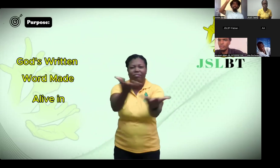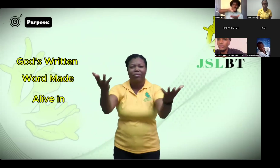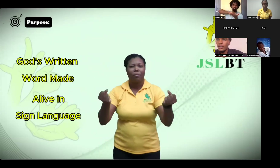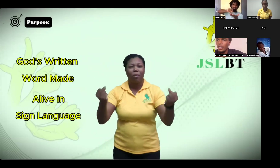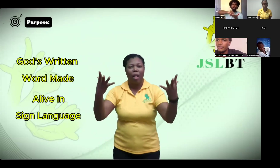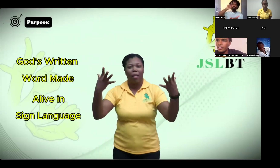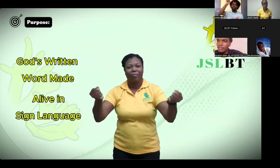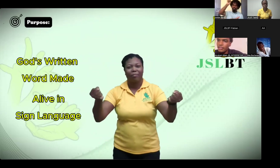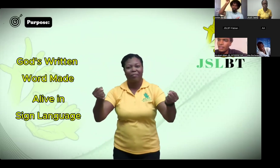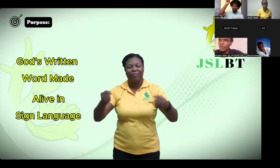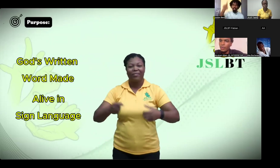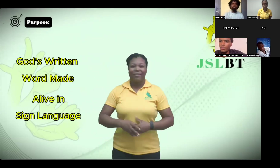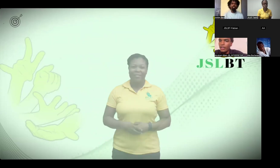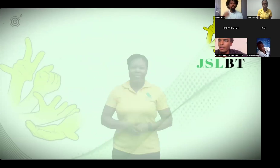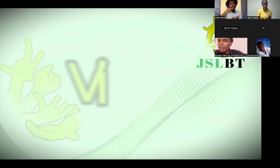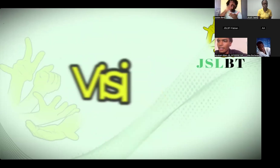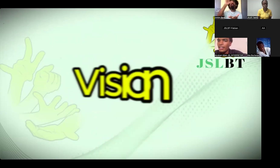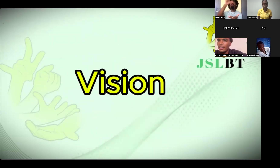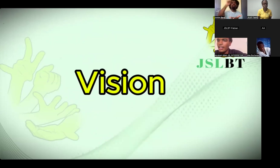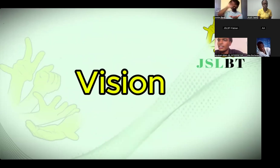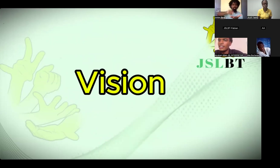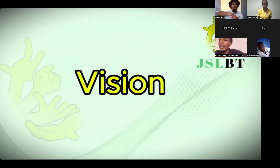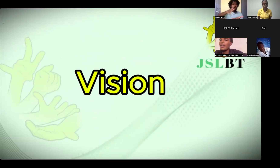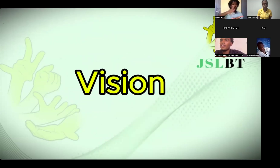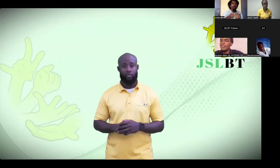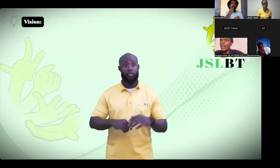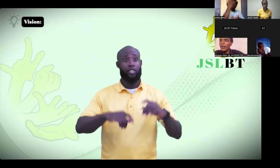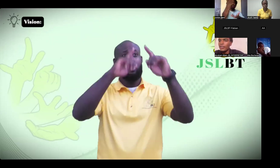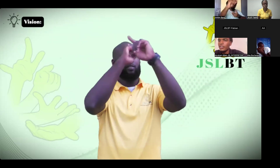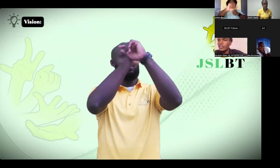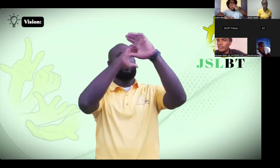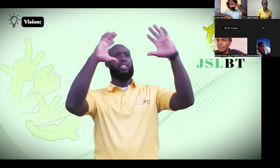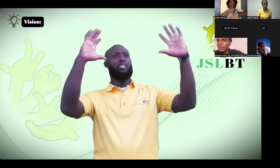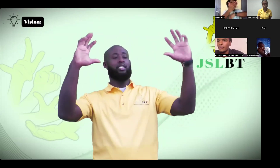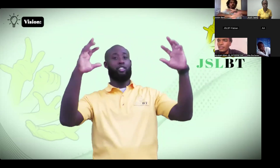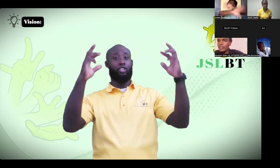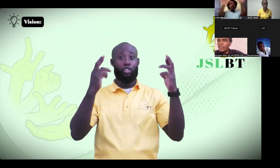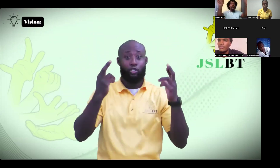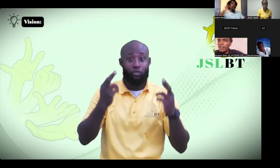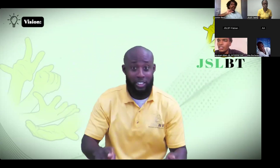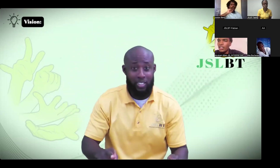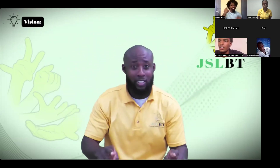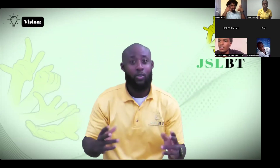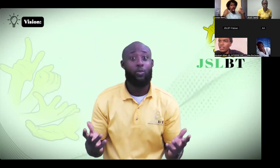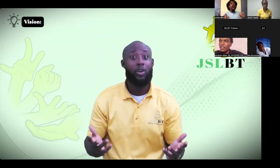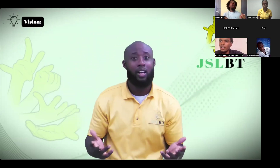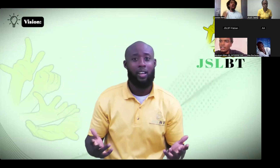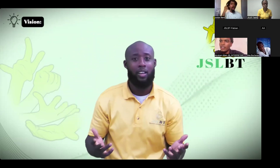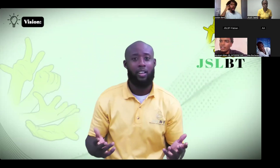So God written, word made alive in sign language. So the vision,